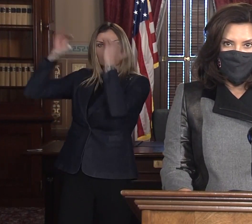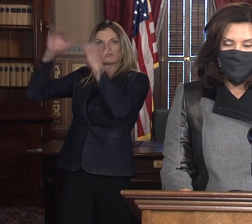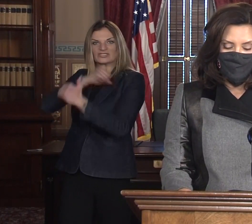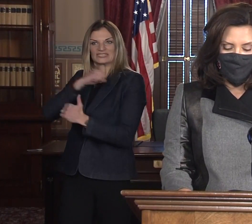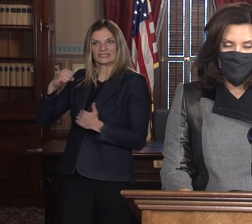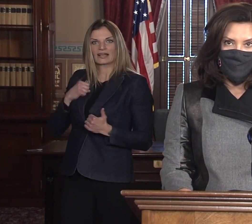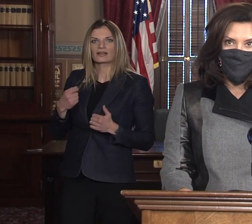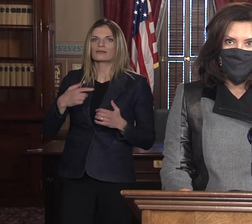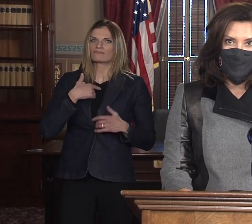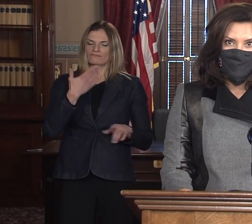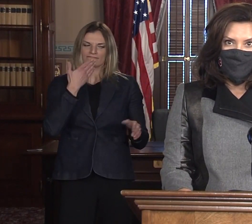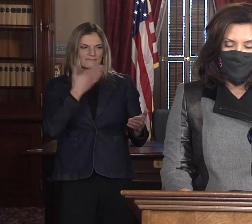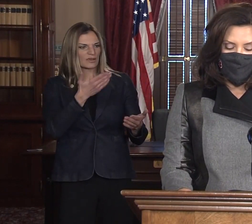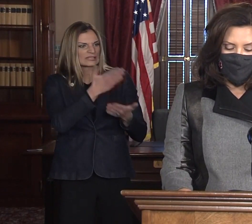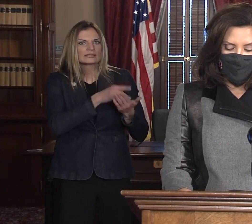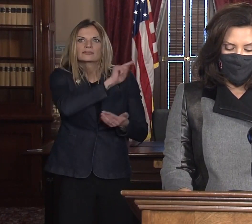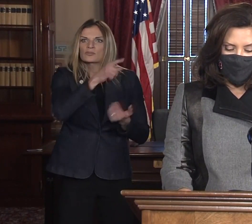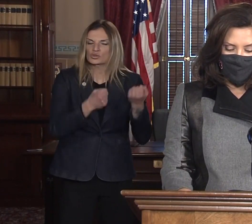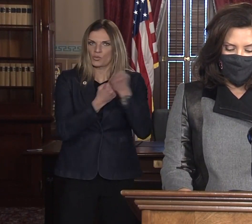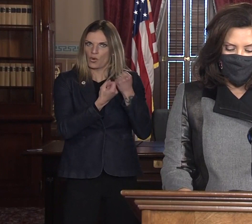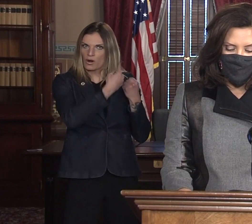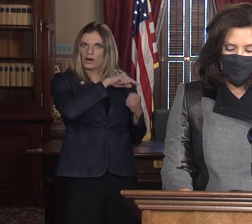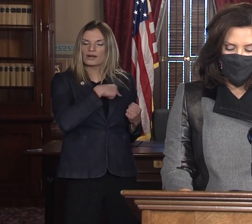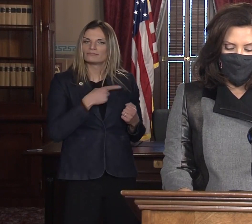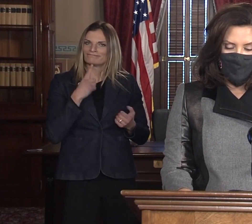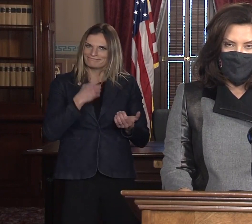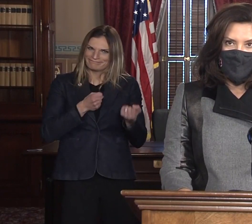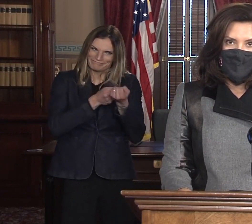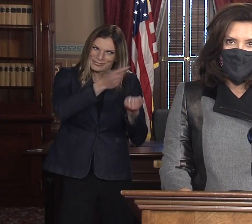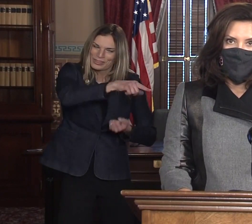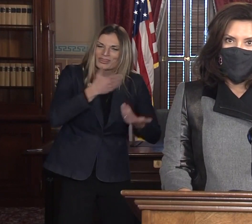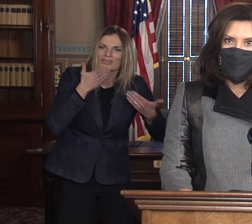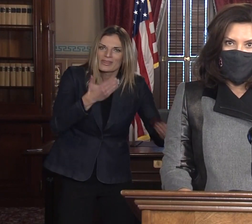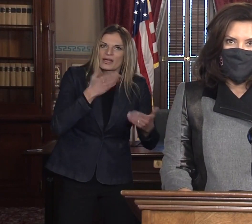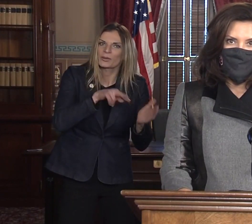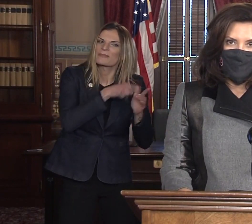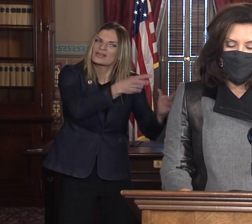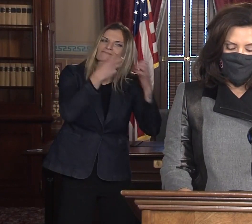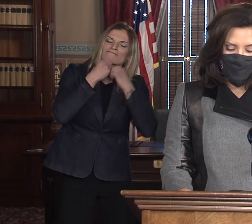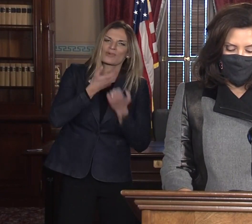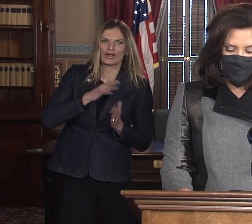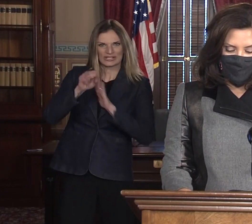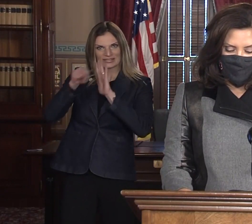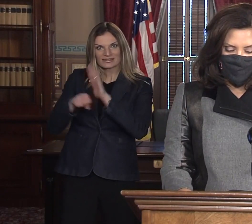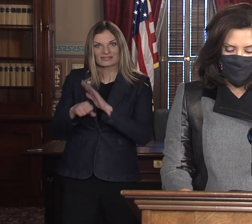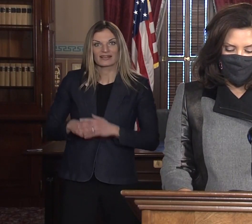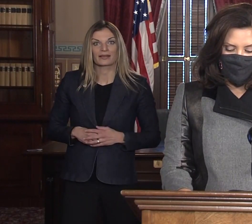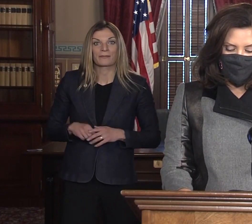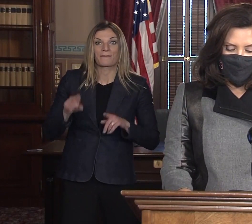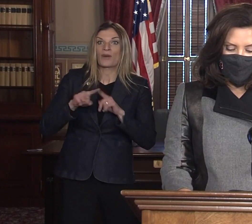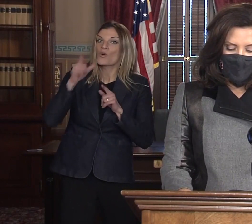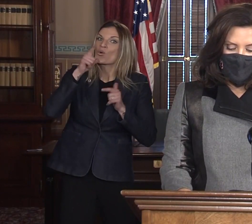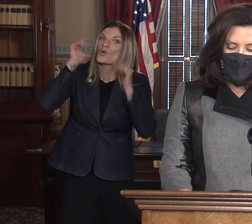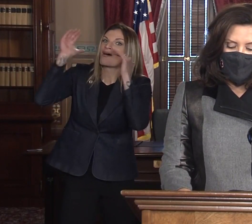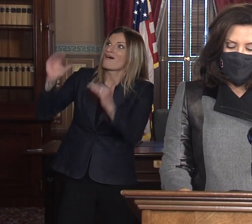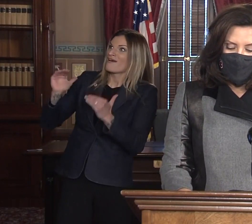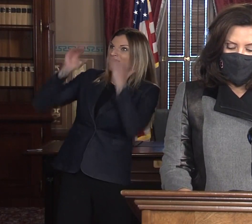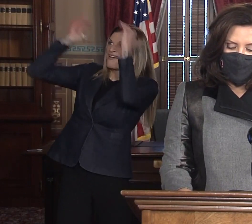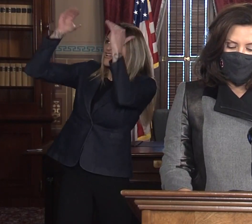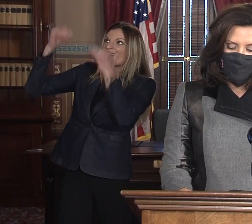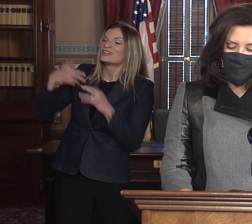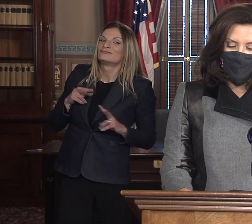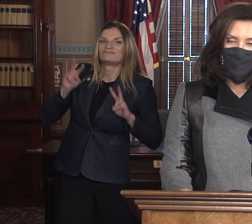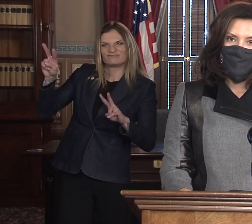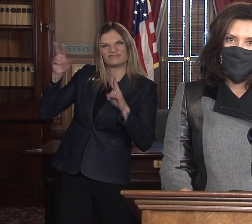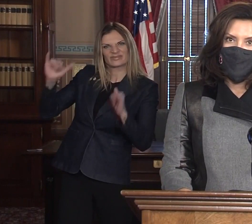aside partisan differences and deliver for the people of our state. But we haven't seen action out of the leadership.